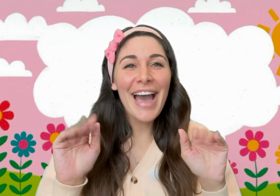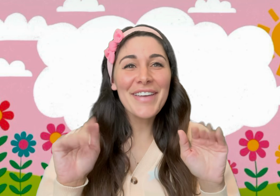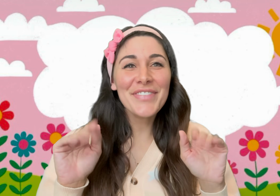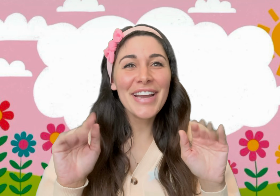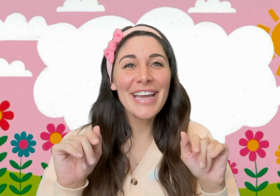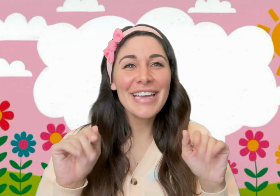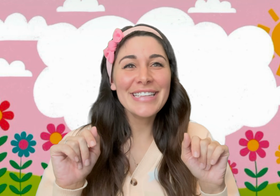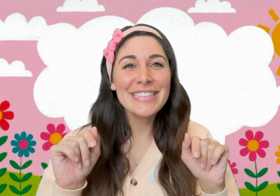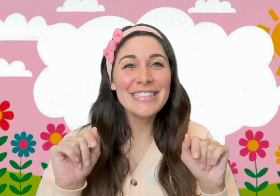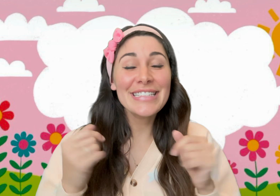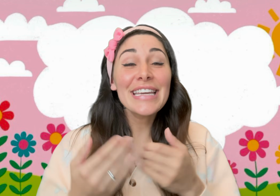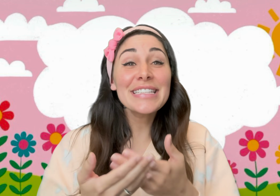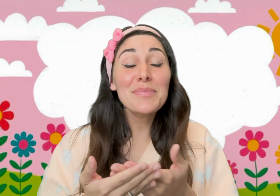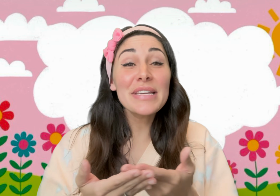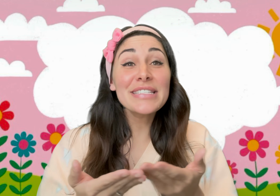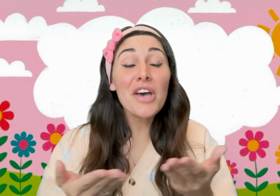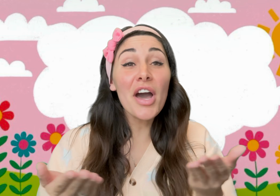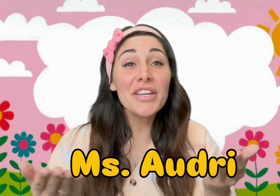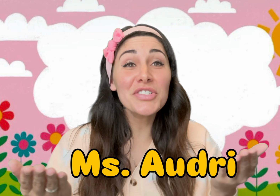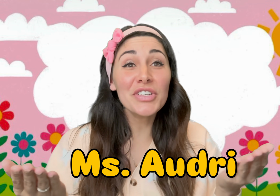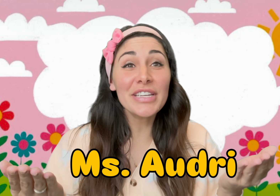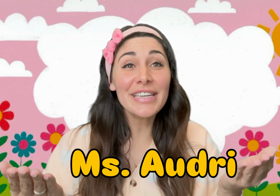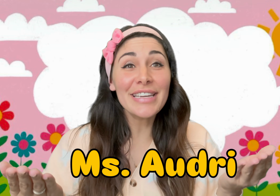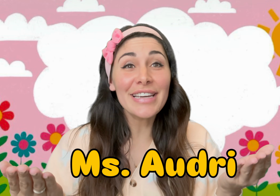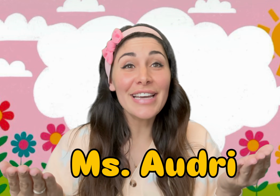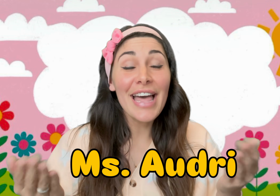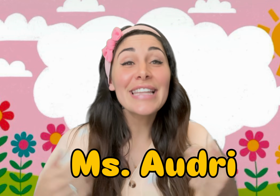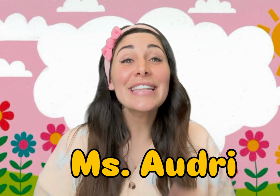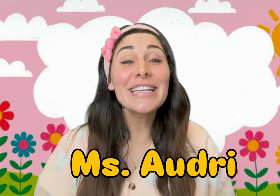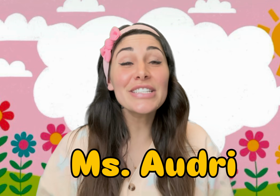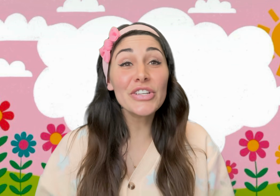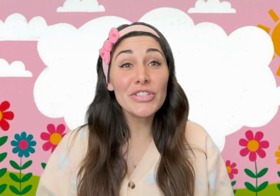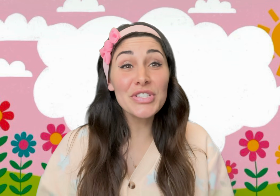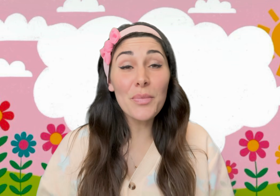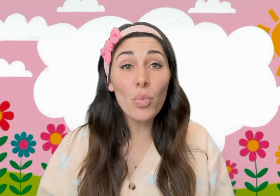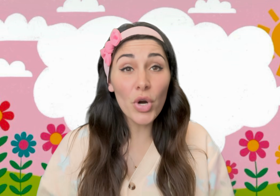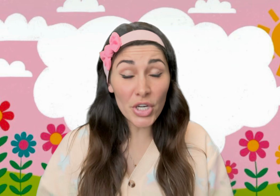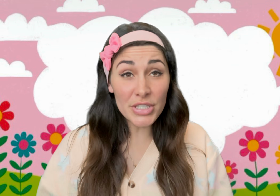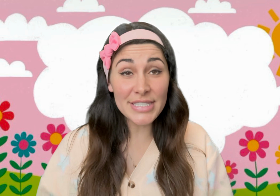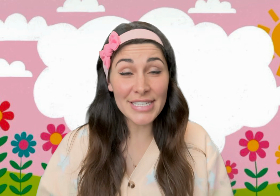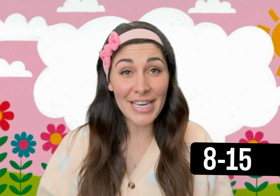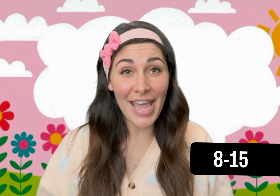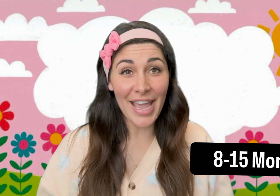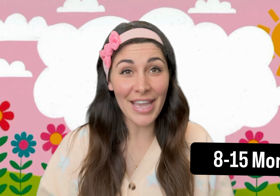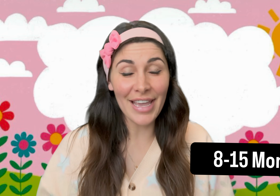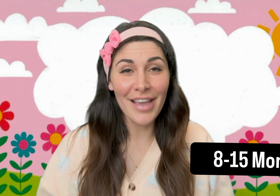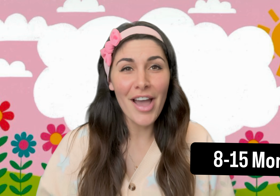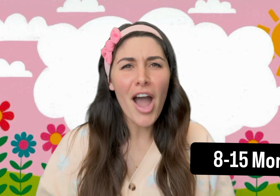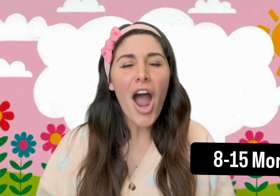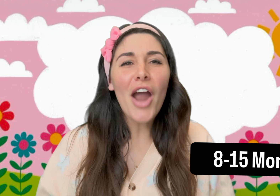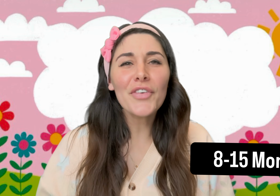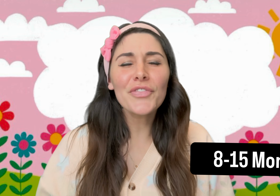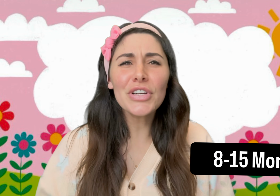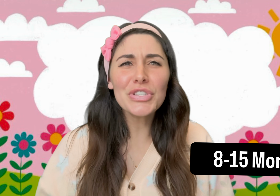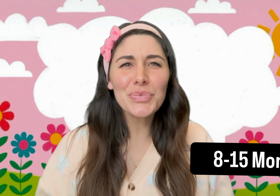Hi friends, it's Miss Audrey. Let's learn some words today. Our first